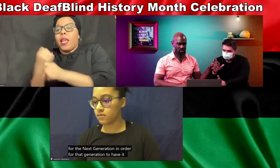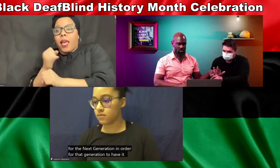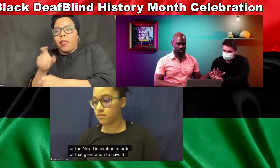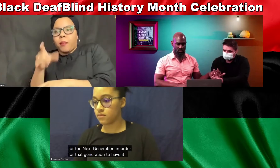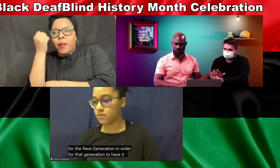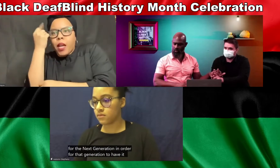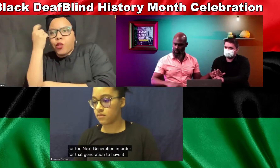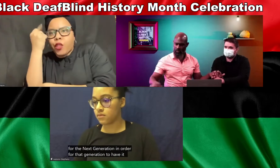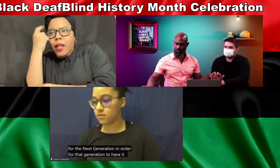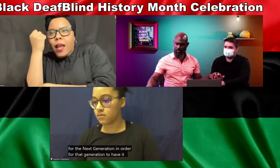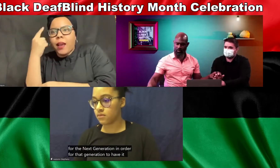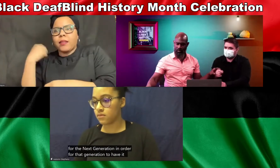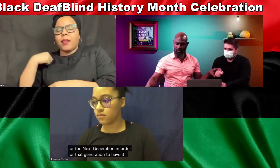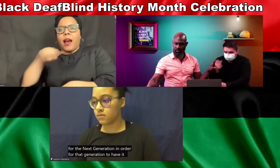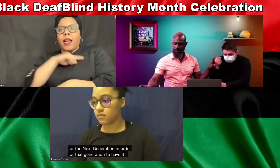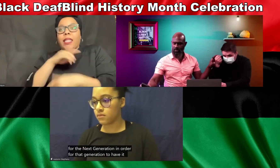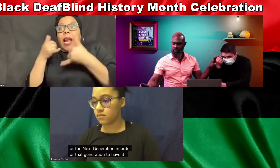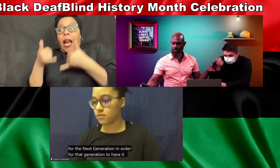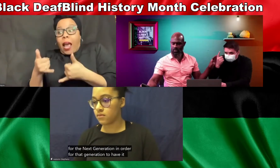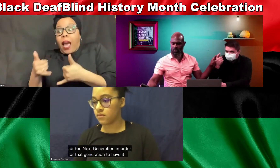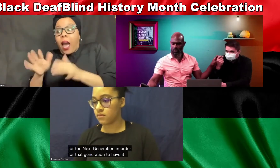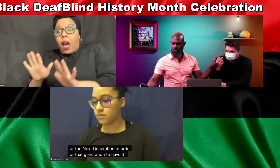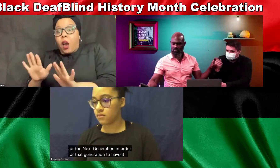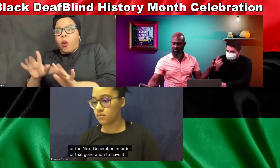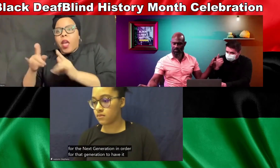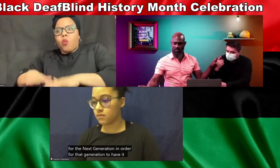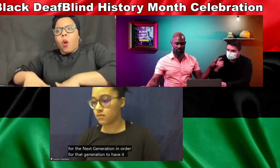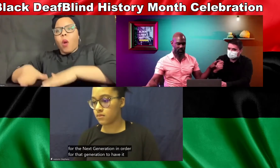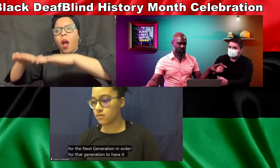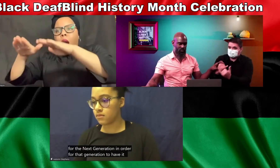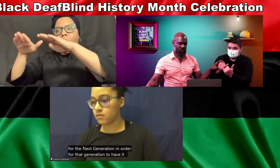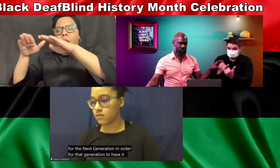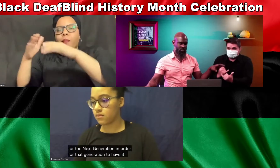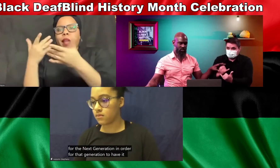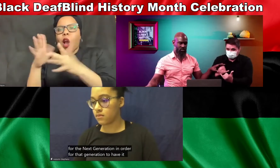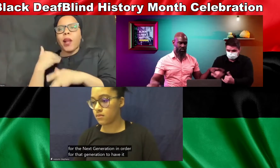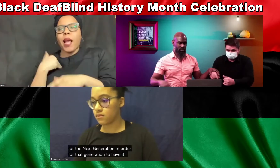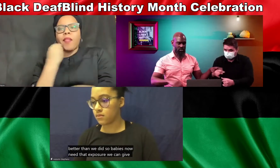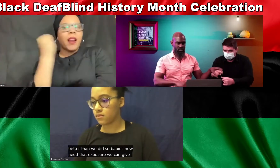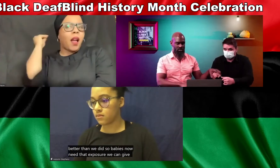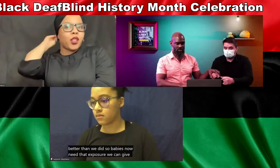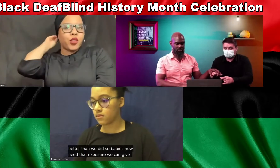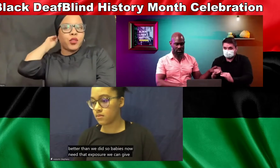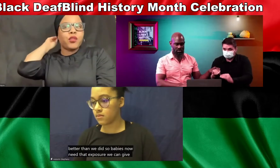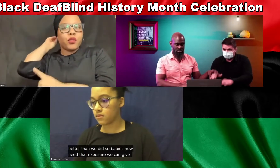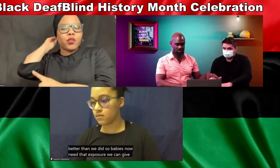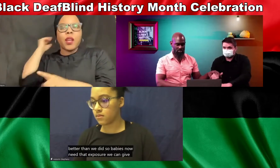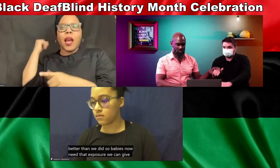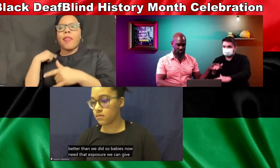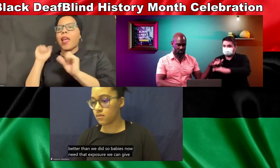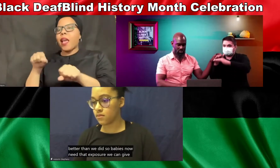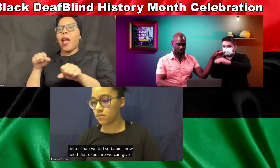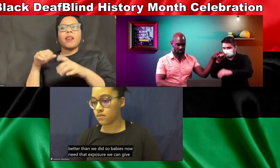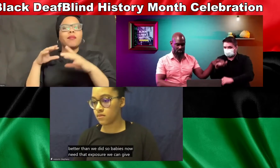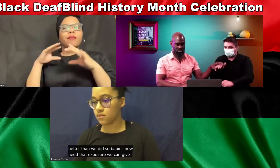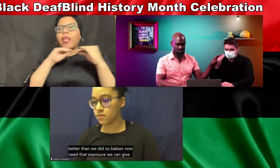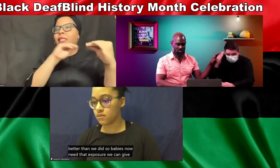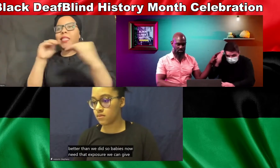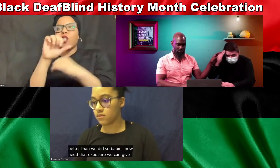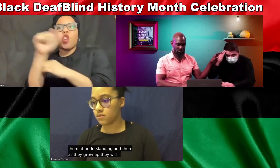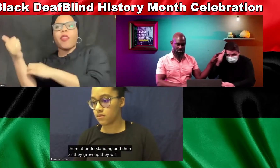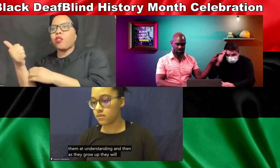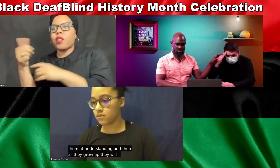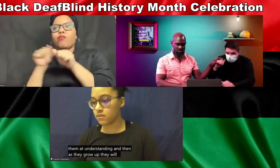So babies now need that exposure. We can give them that understanding, and then as they grow up, they will already have that